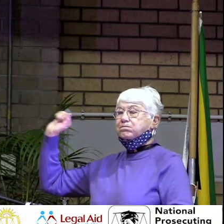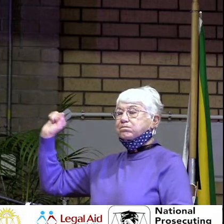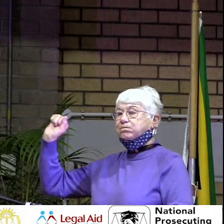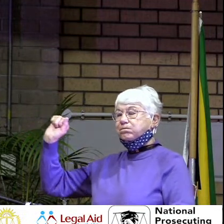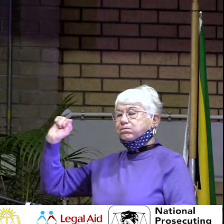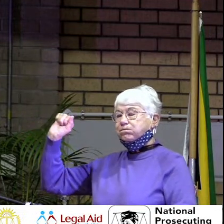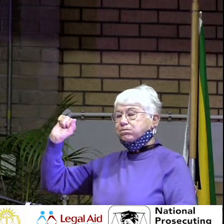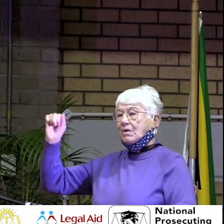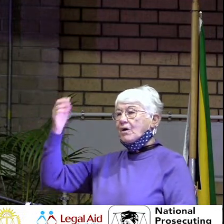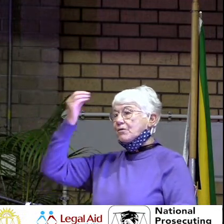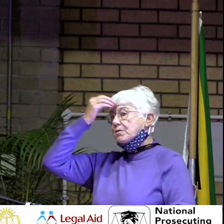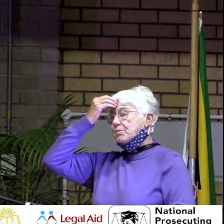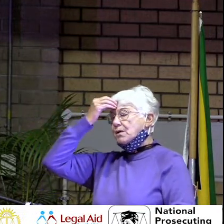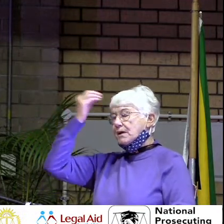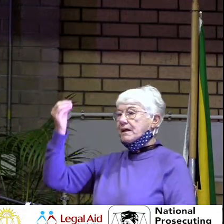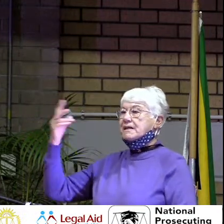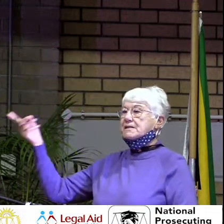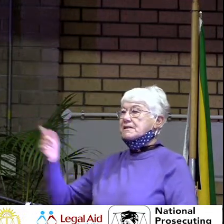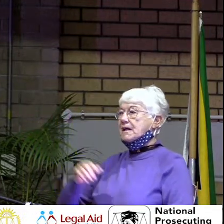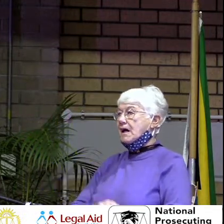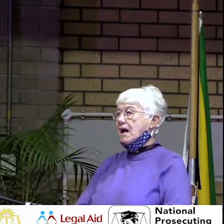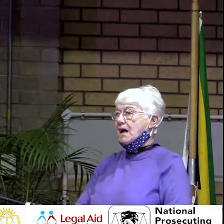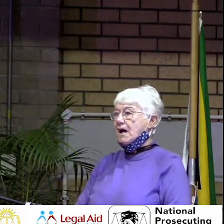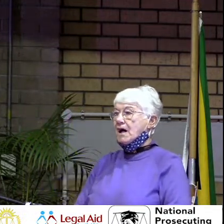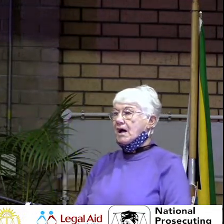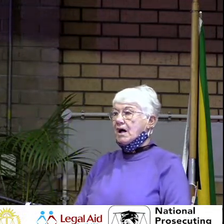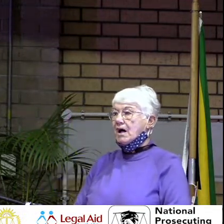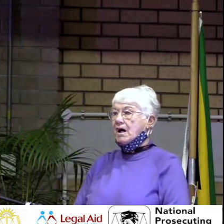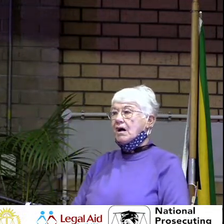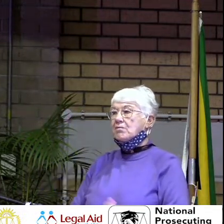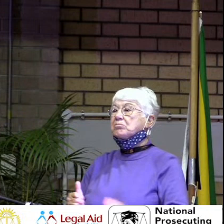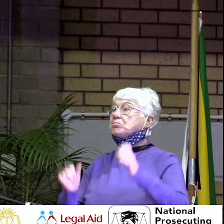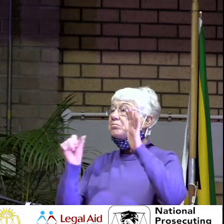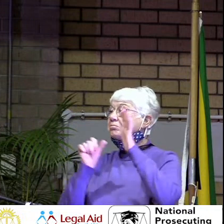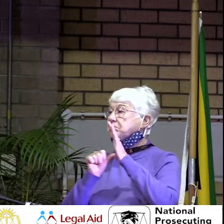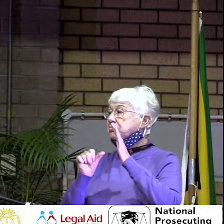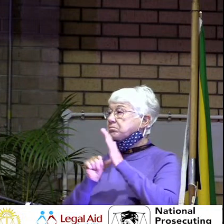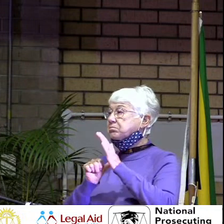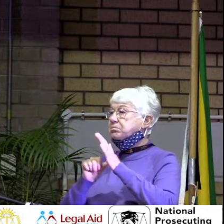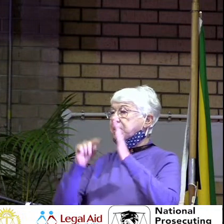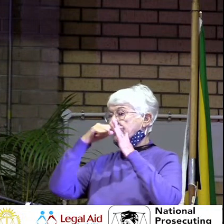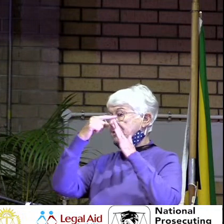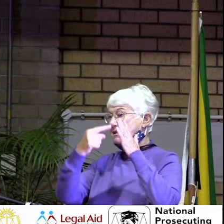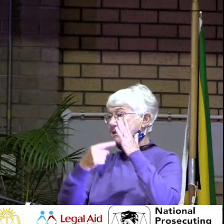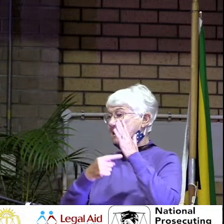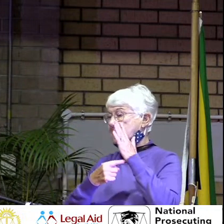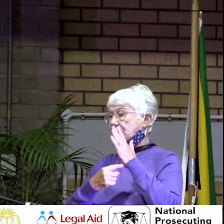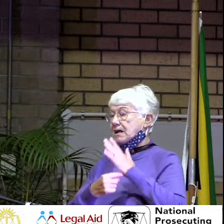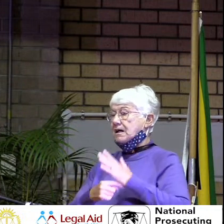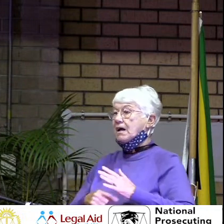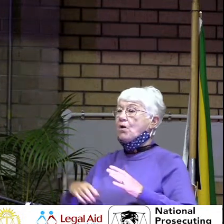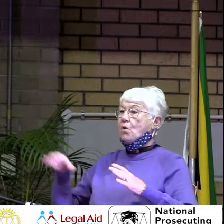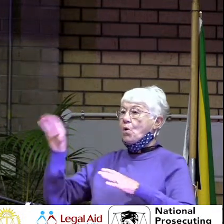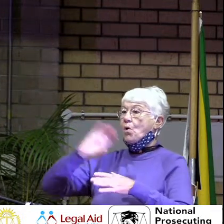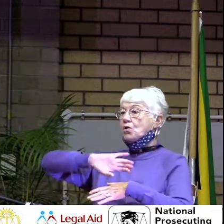other entities. And most importantly, abahlali, community members.